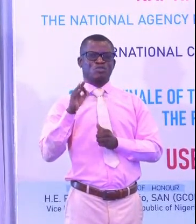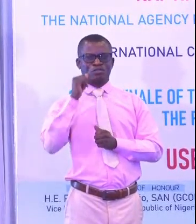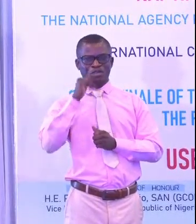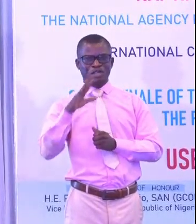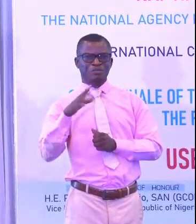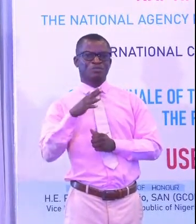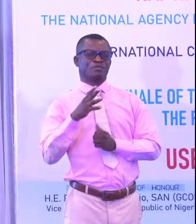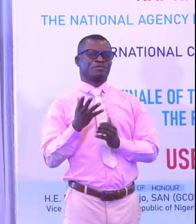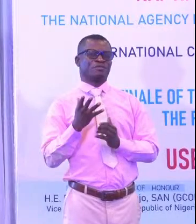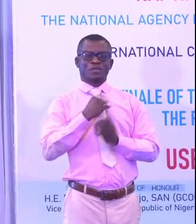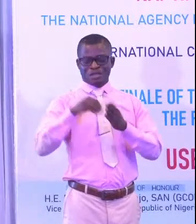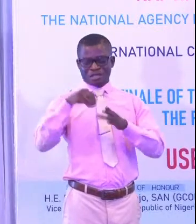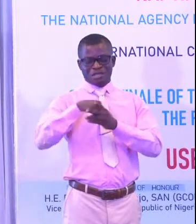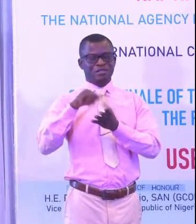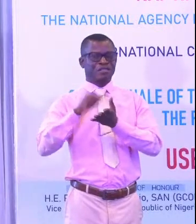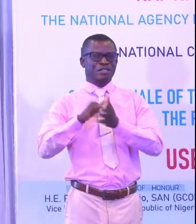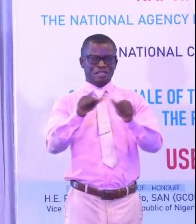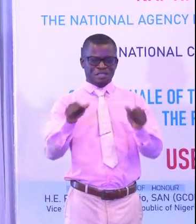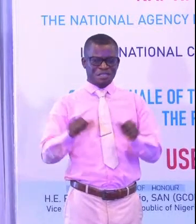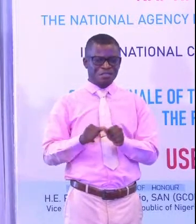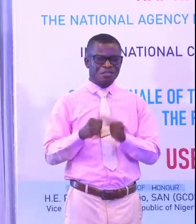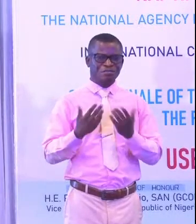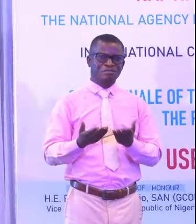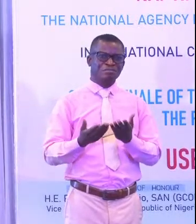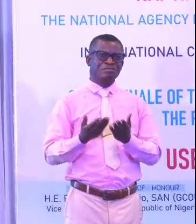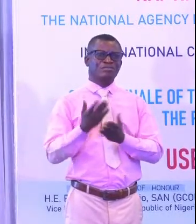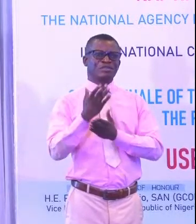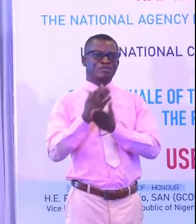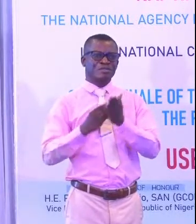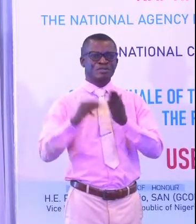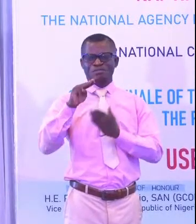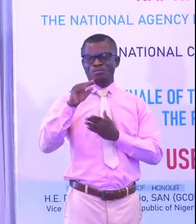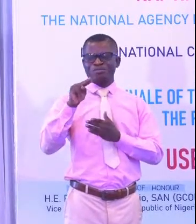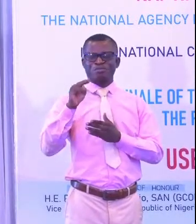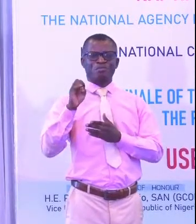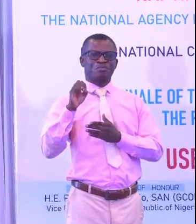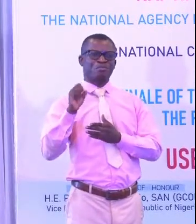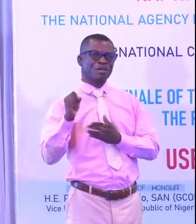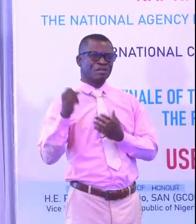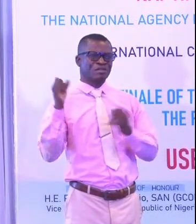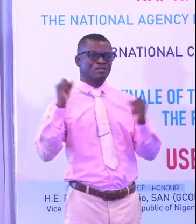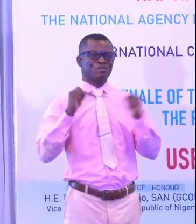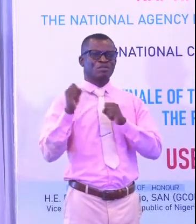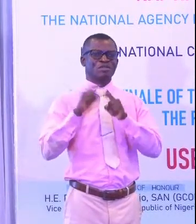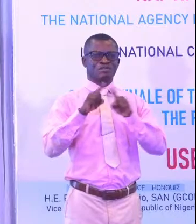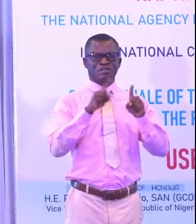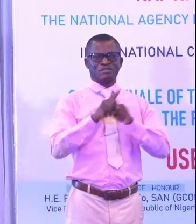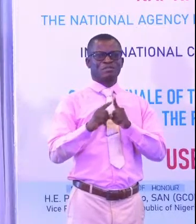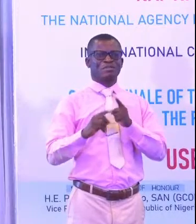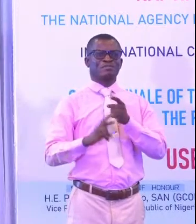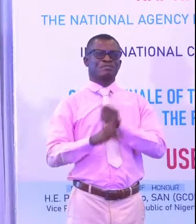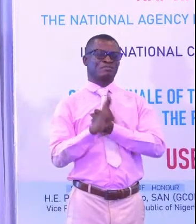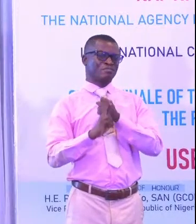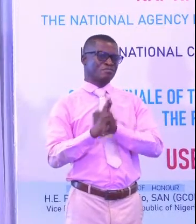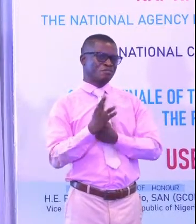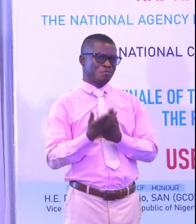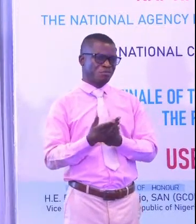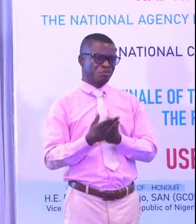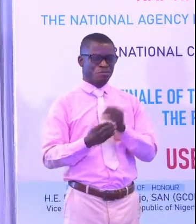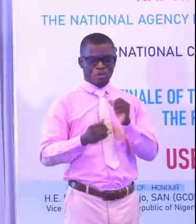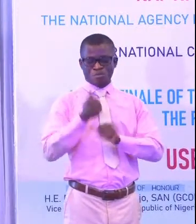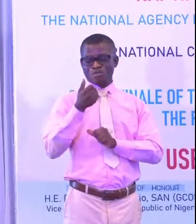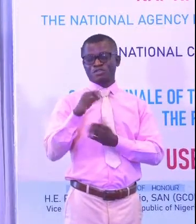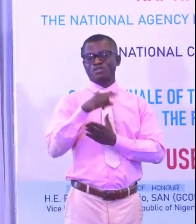in this region to work on plantations, mines, quarries, and as street vendors. Most of